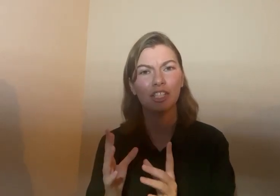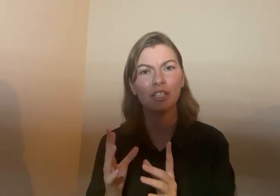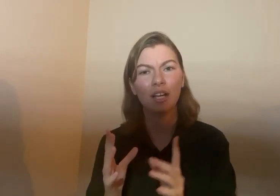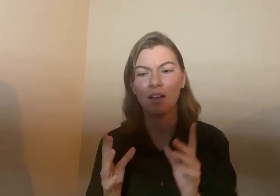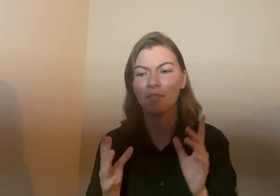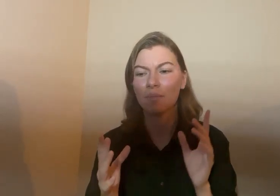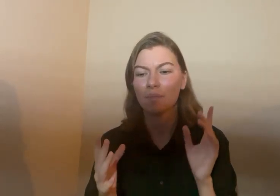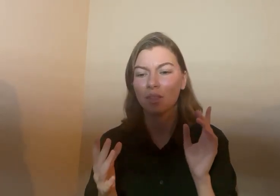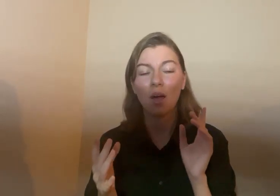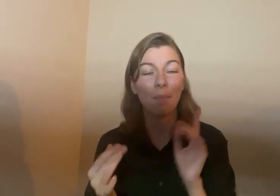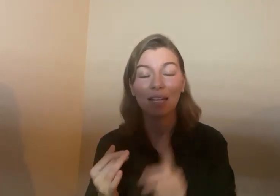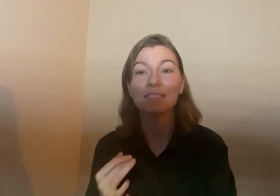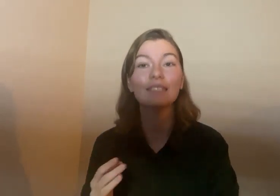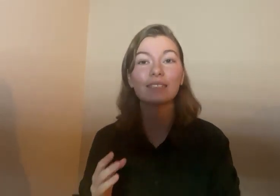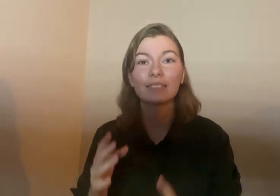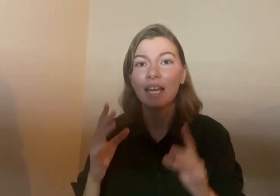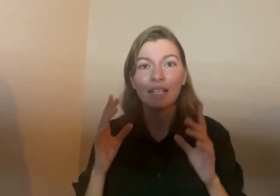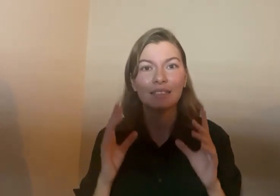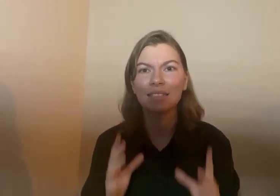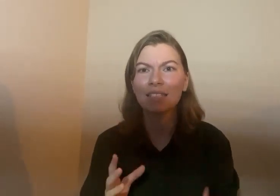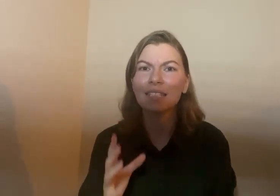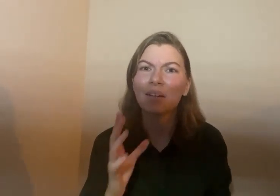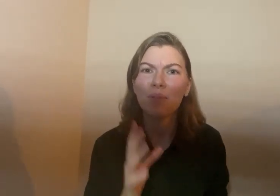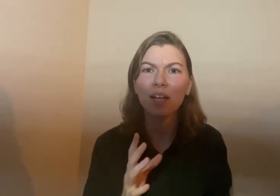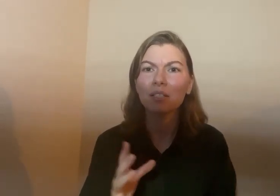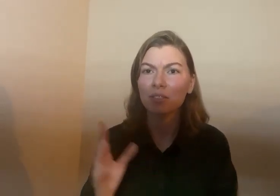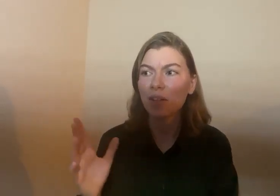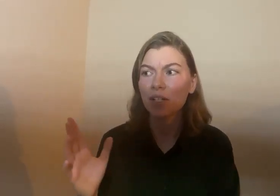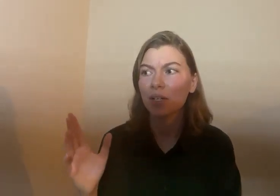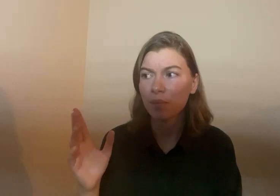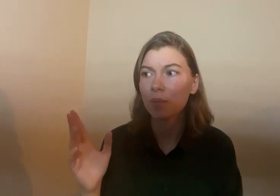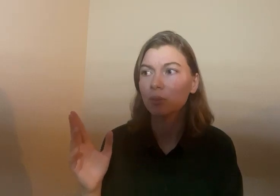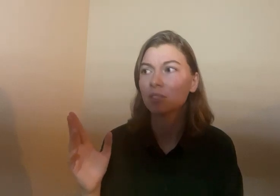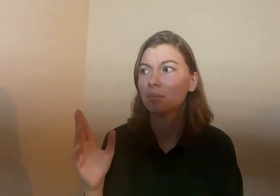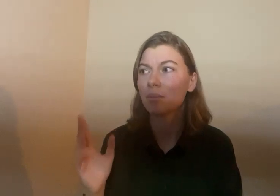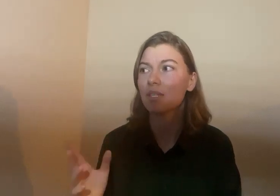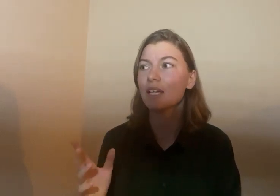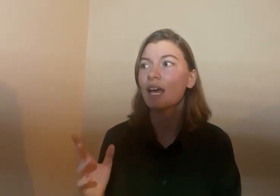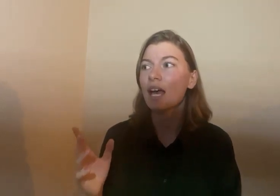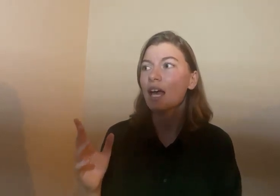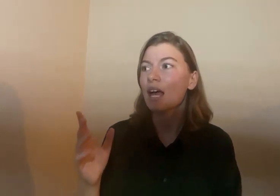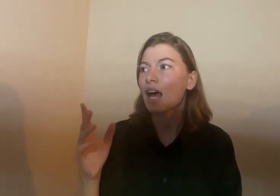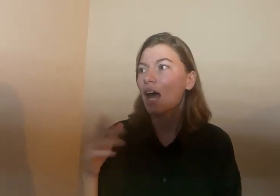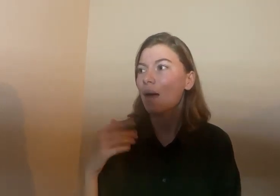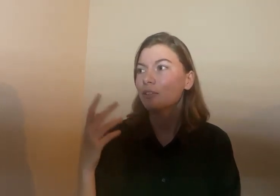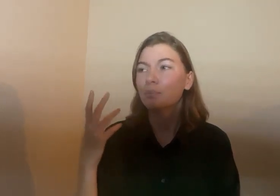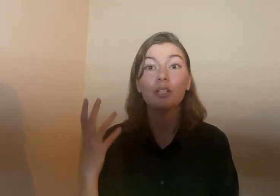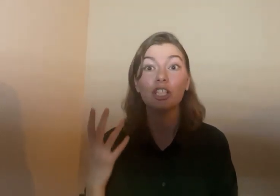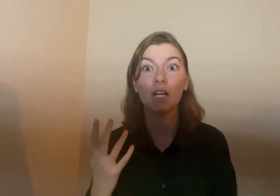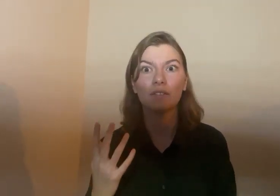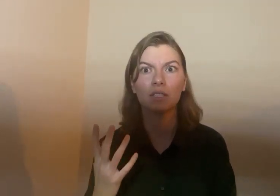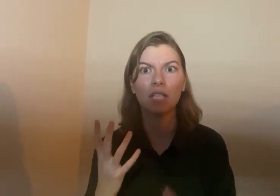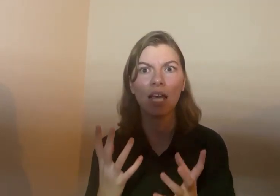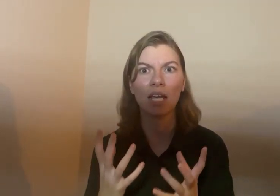of compact discs, cassettes, and records of other people's music. Bookshelves sagging